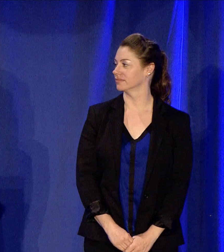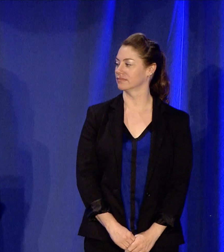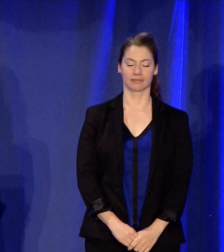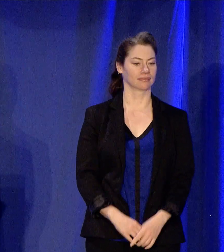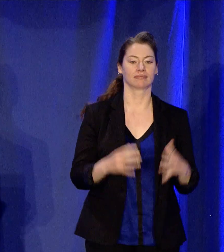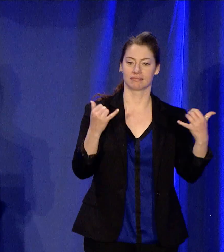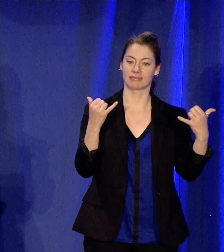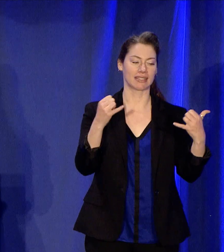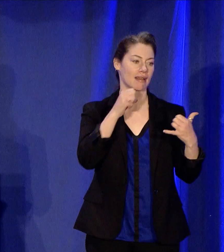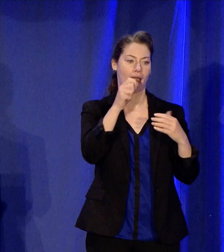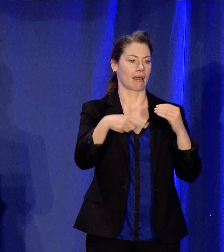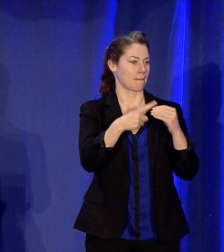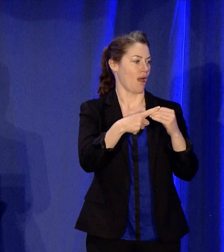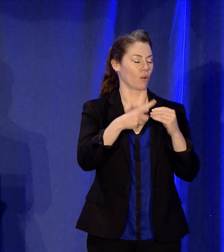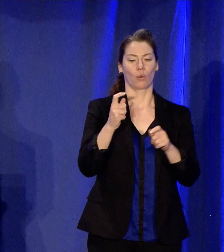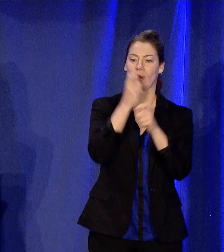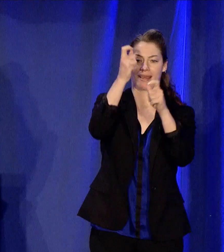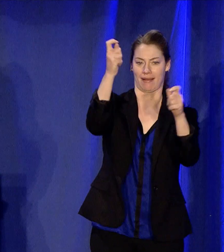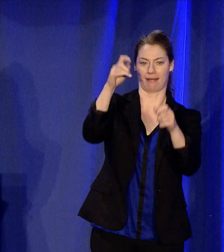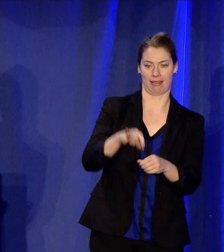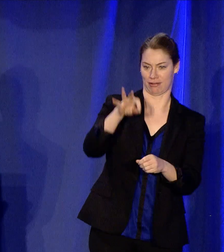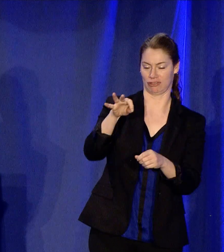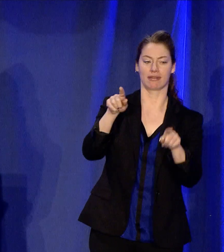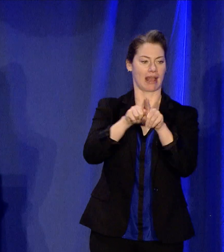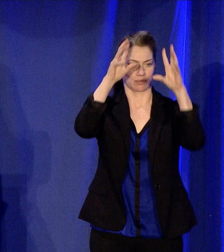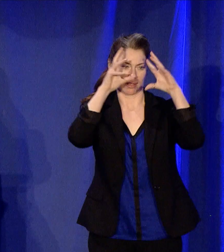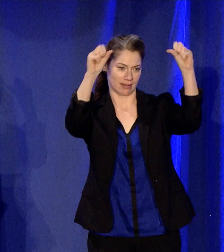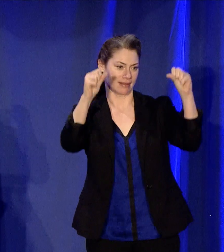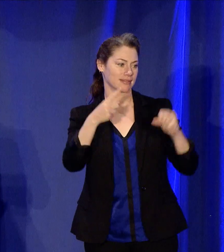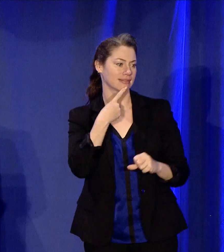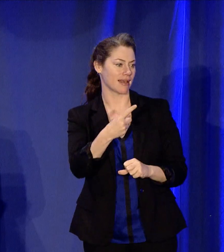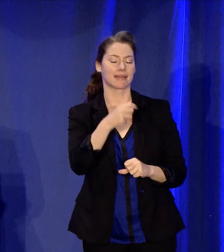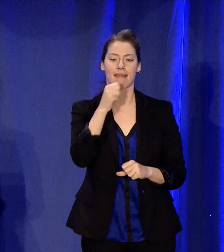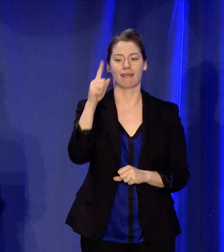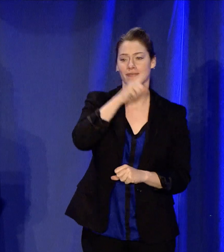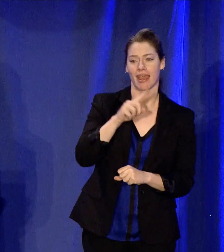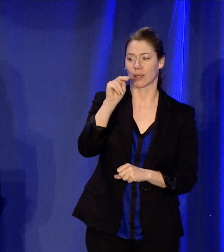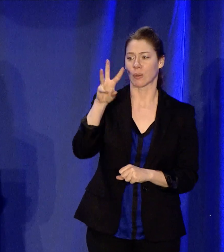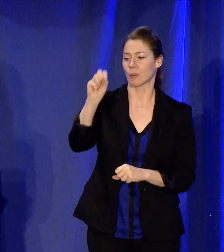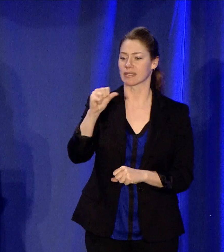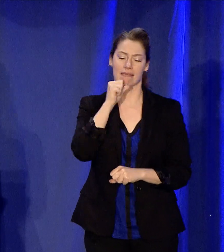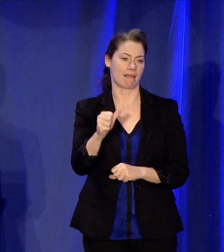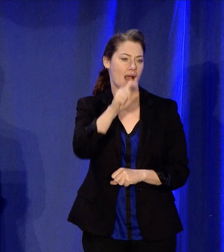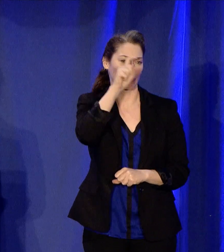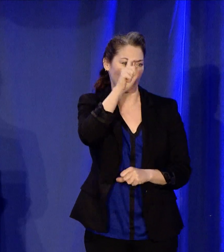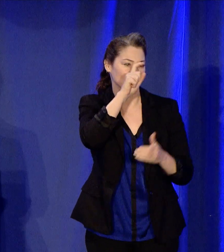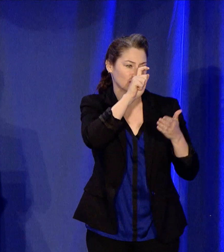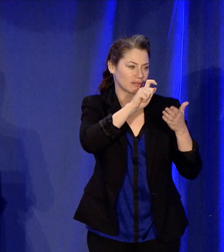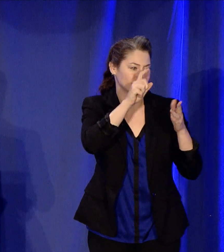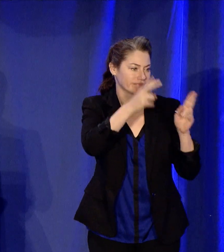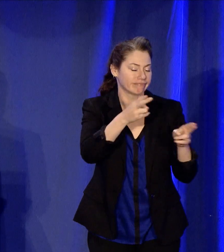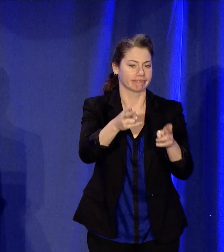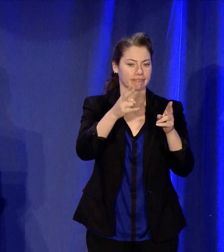This is not about relitigating the election, as the president claims. It is not fake news or a witch hunt. Jim Comey was many